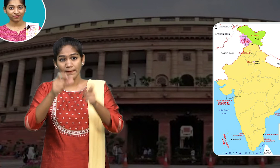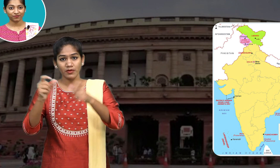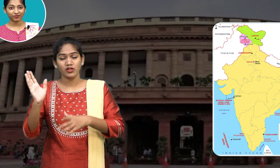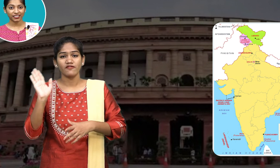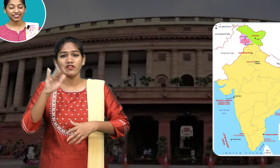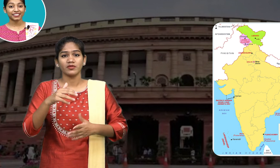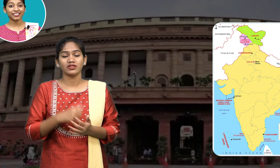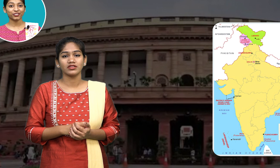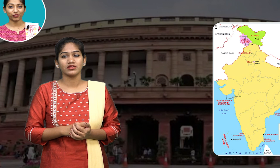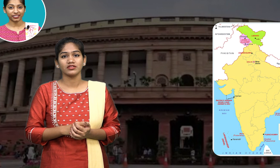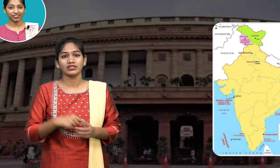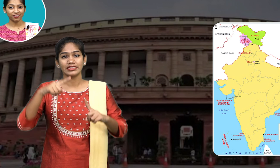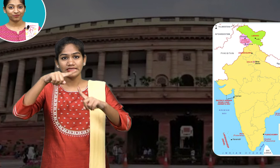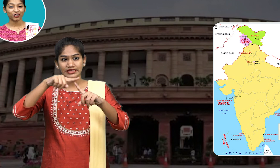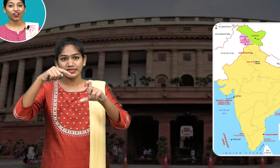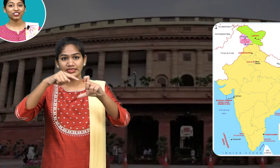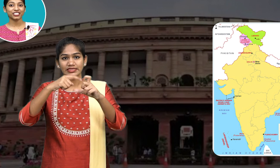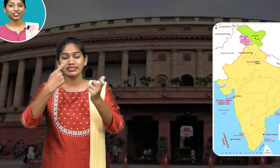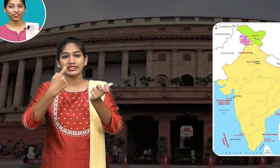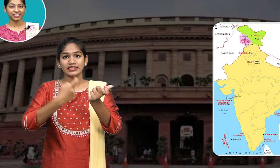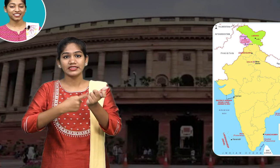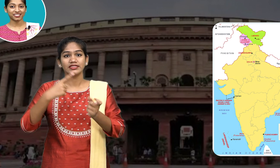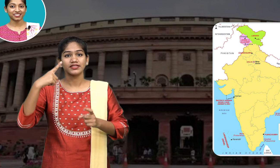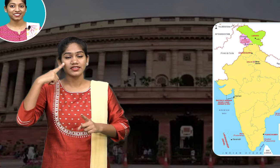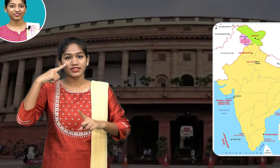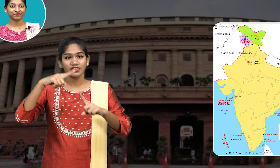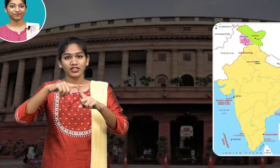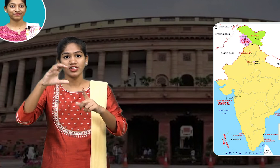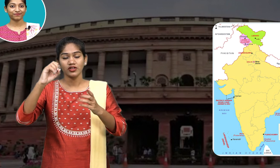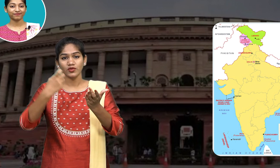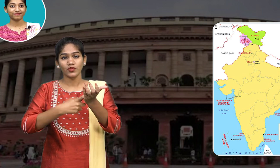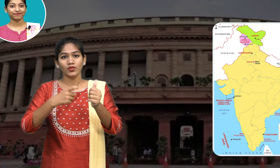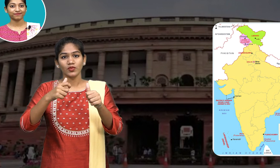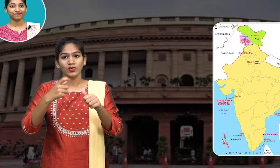the territorial constituencies.